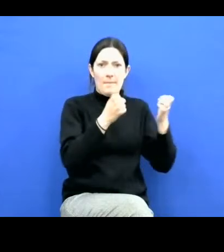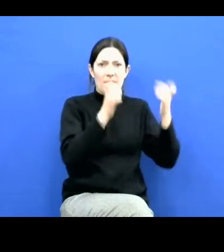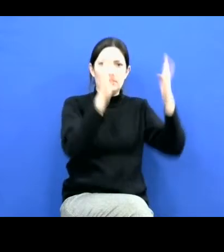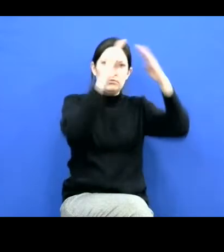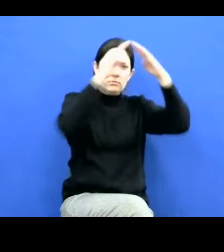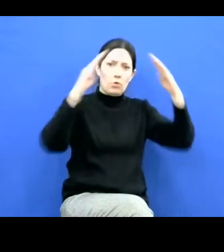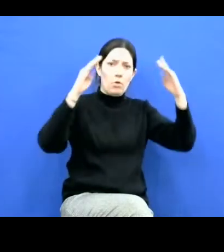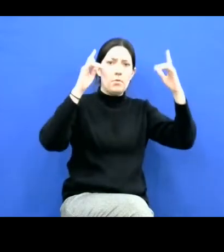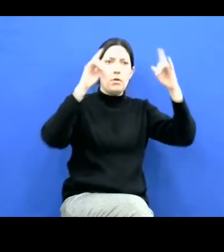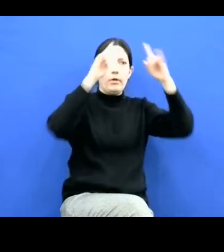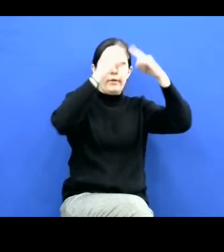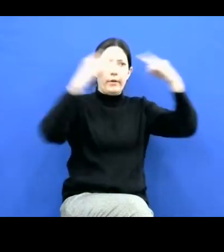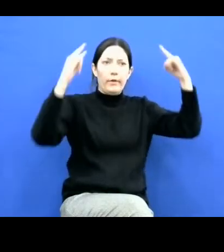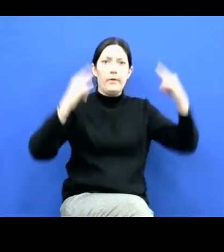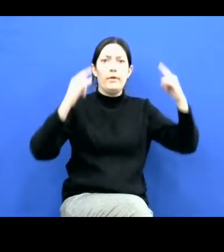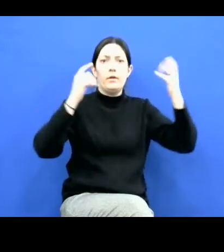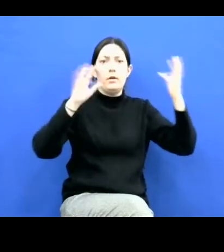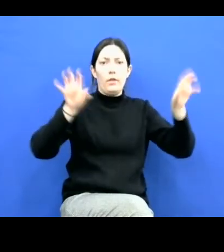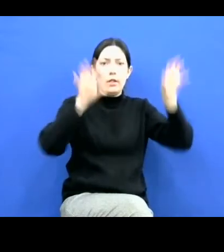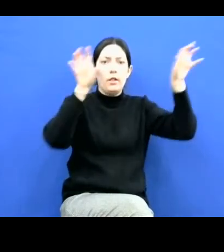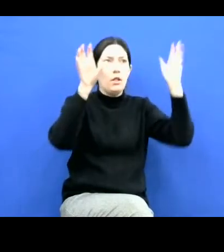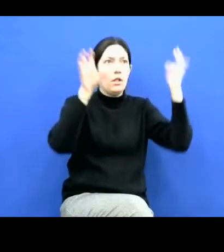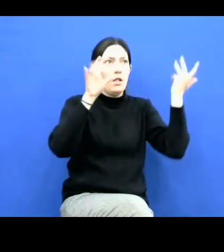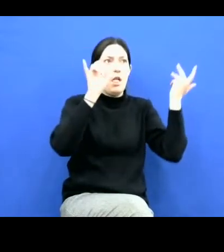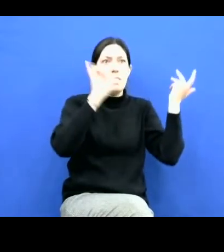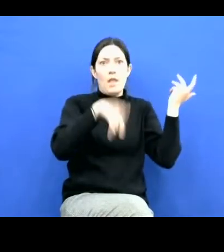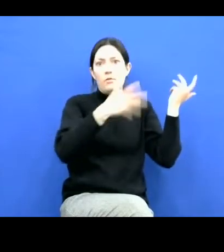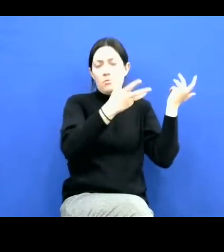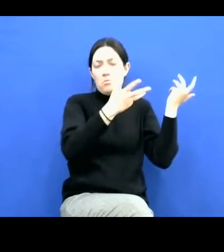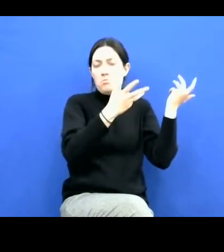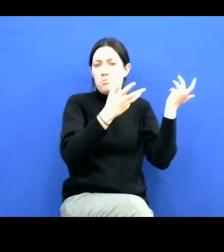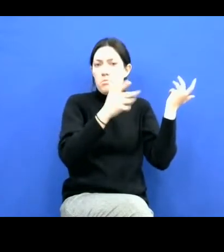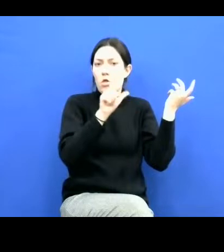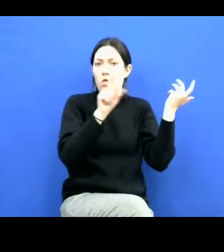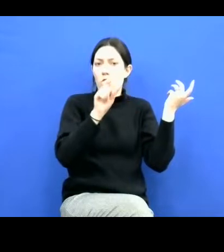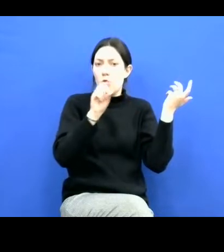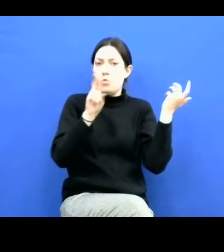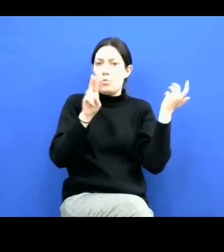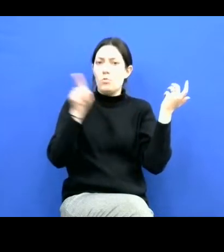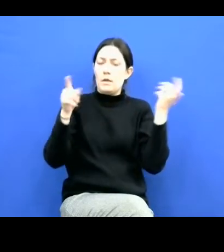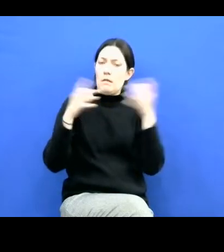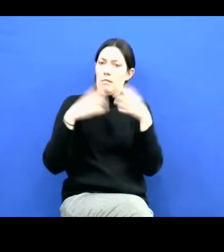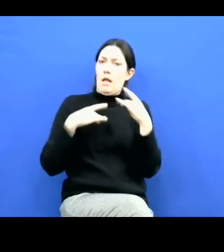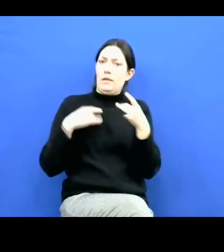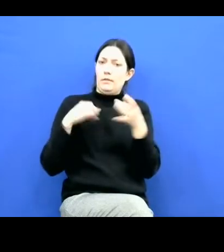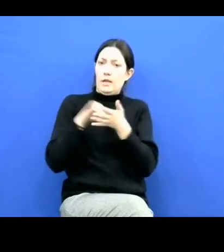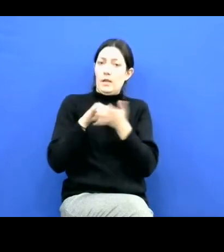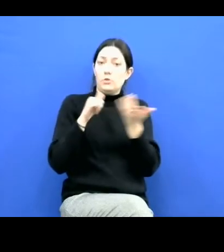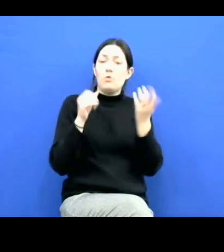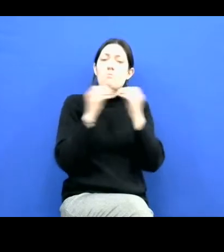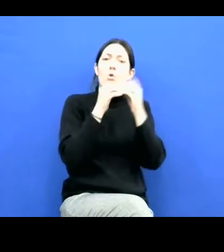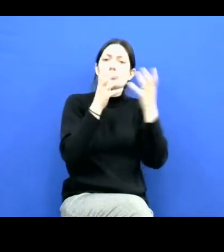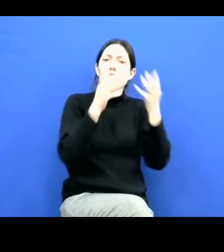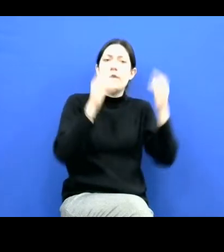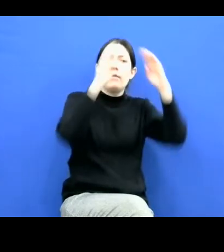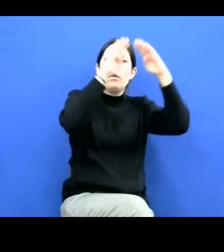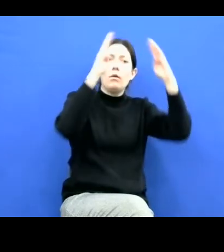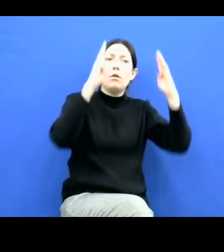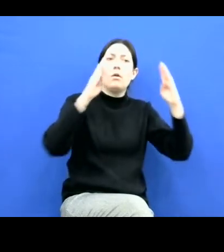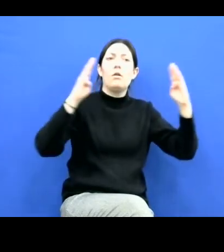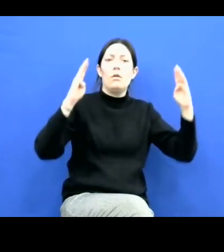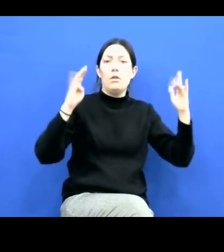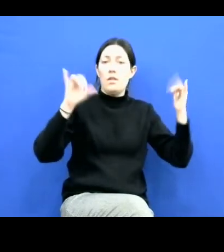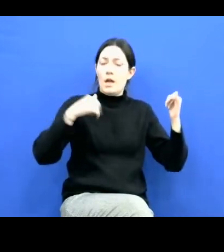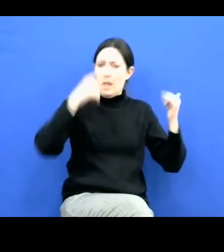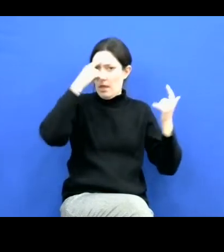that They are. Lou likes. If you look at his house, that's what it looks Right. like. So, softening that, a gable roof, we'll work towards that, Yeah. So I